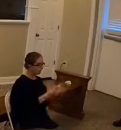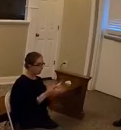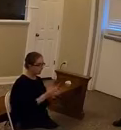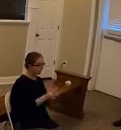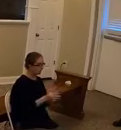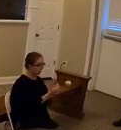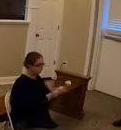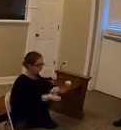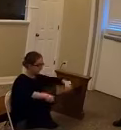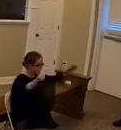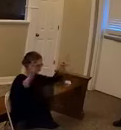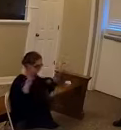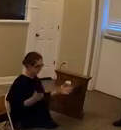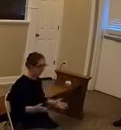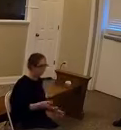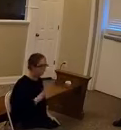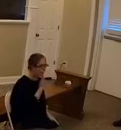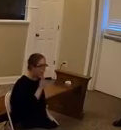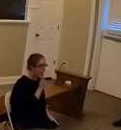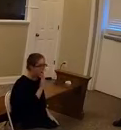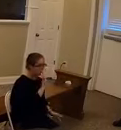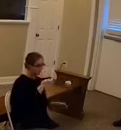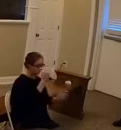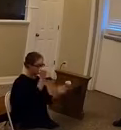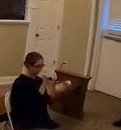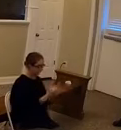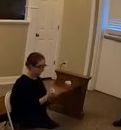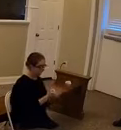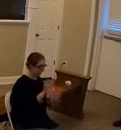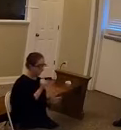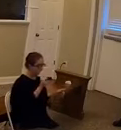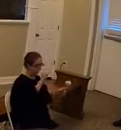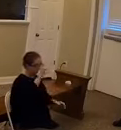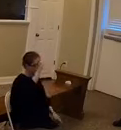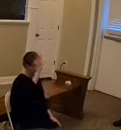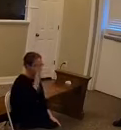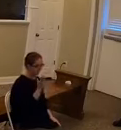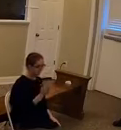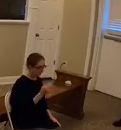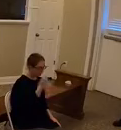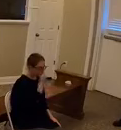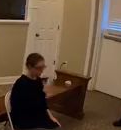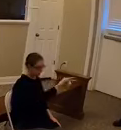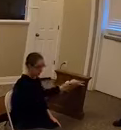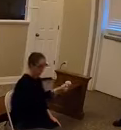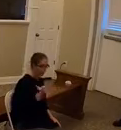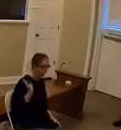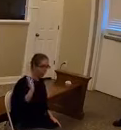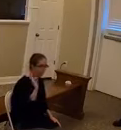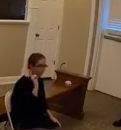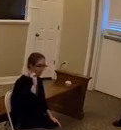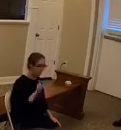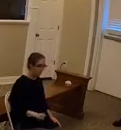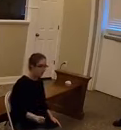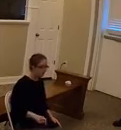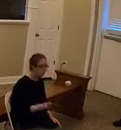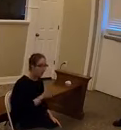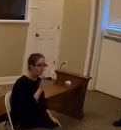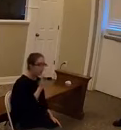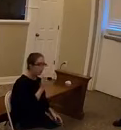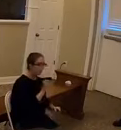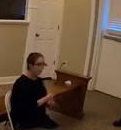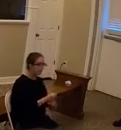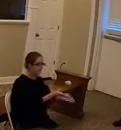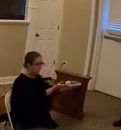Jesus Christ our Savior, that being justified by his grace, we should be